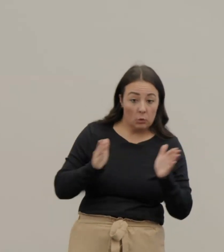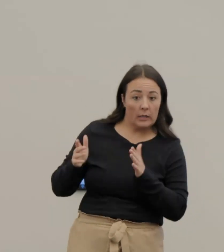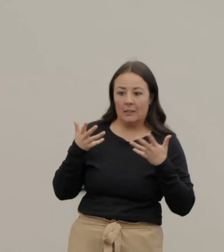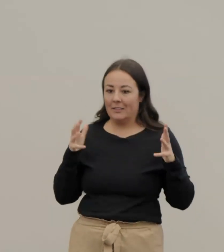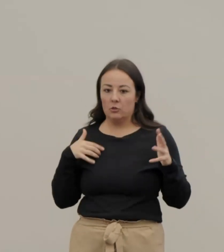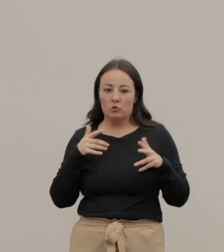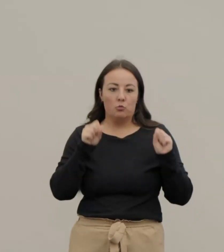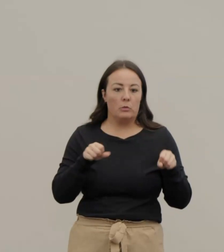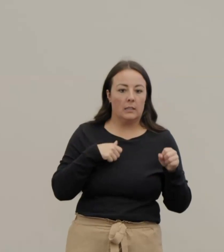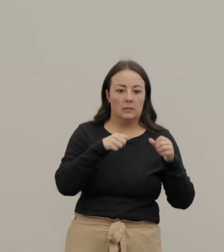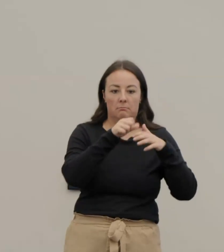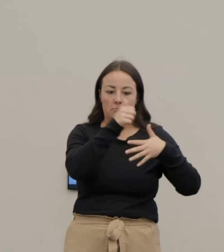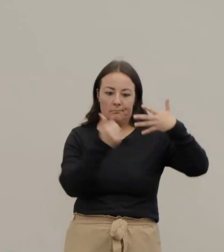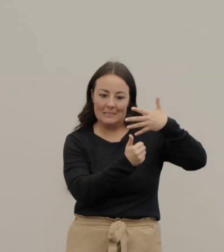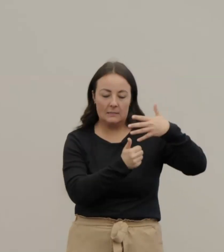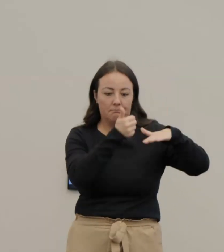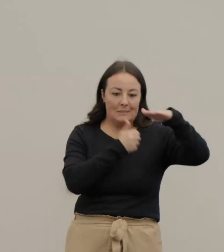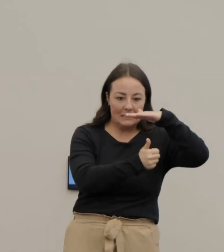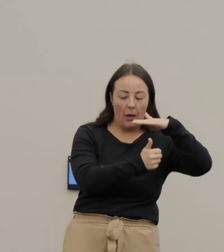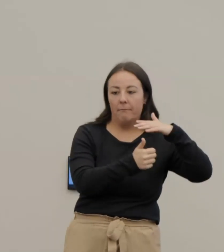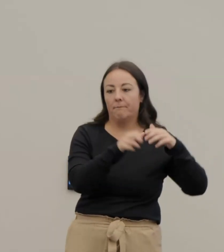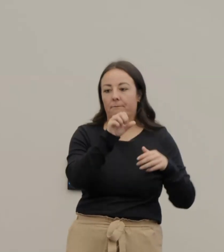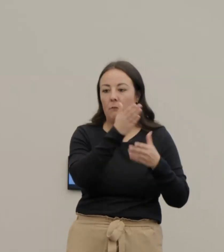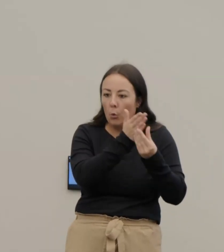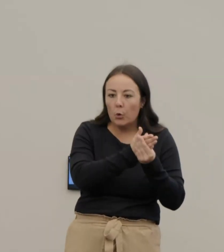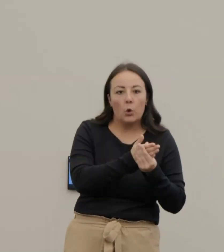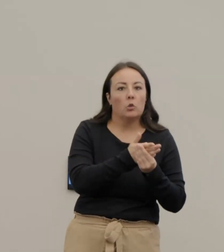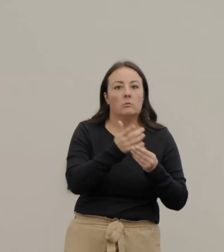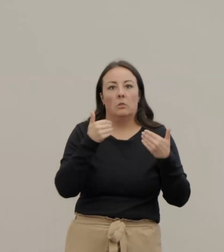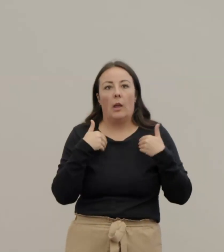it, subdirectory it, however you want. But that domain, and then we got a